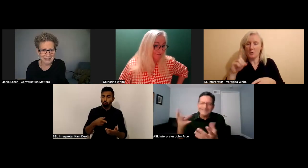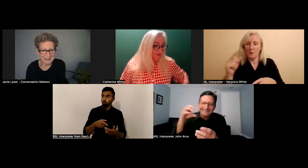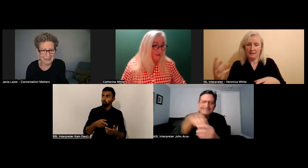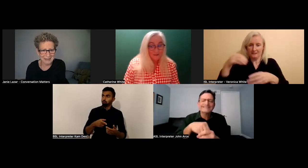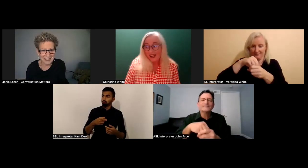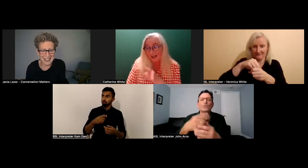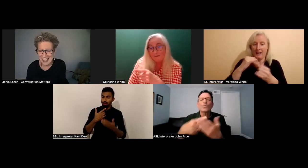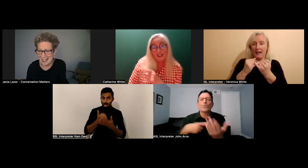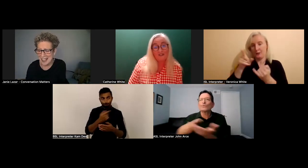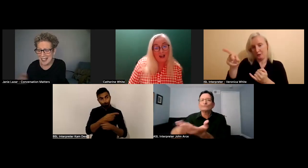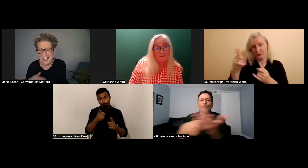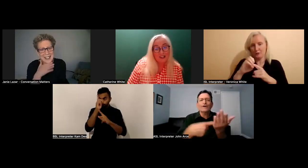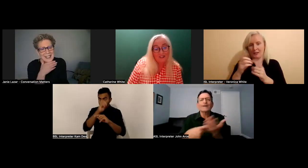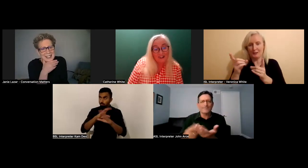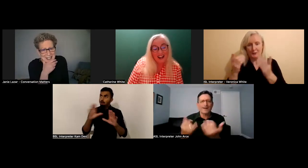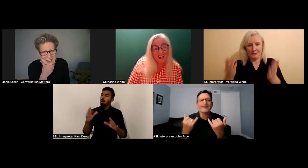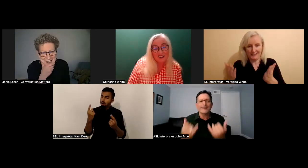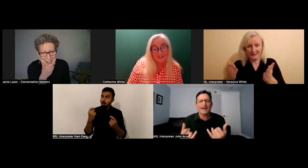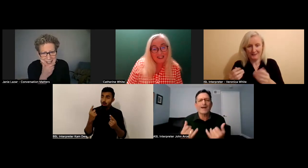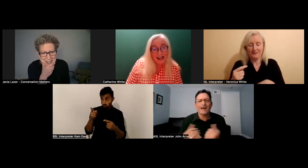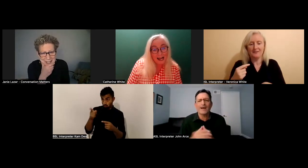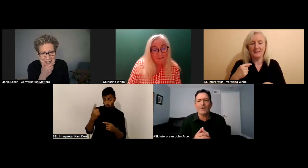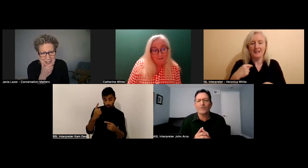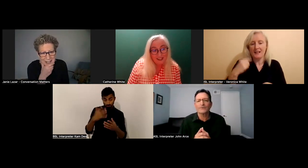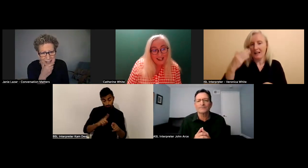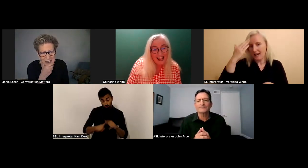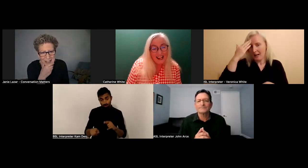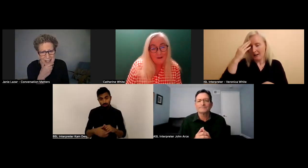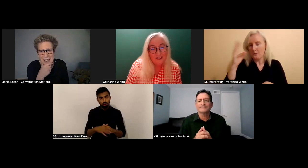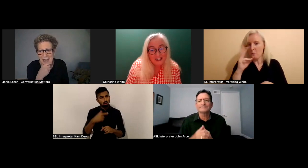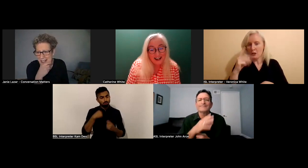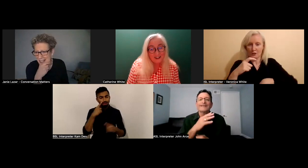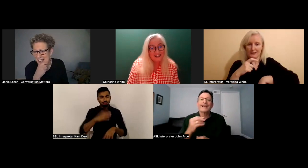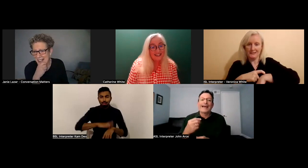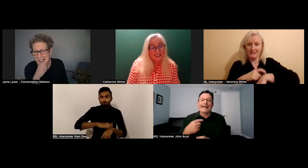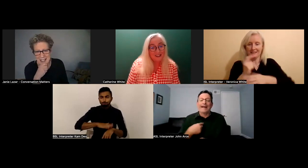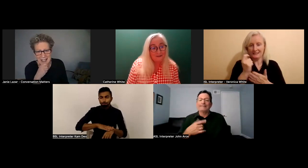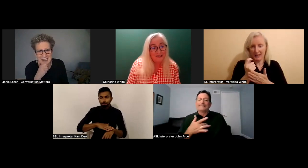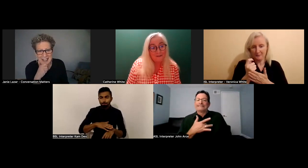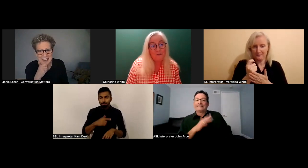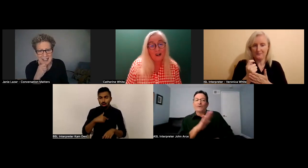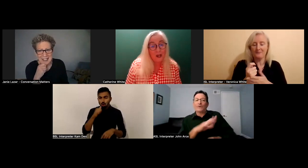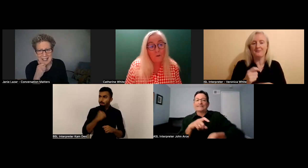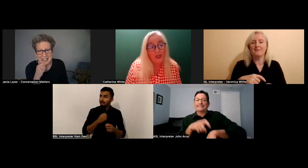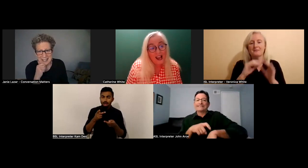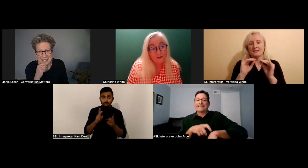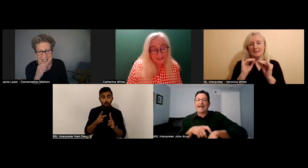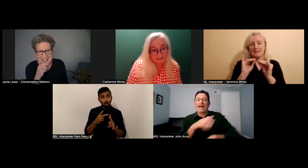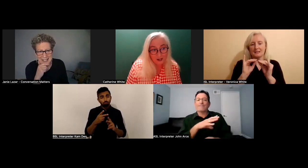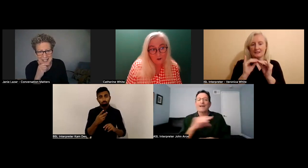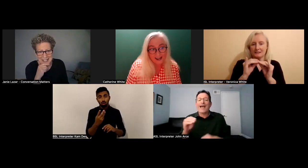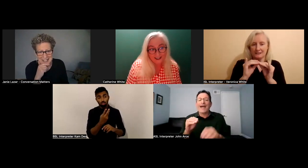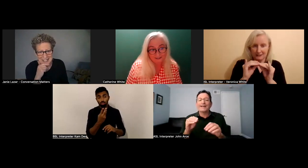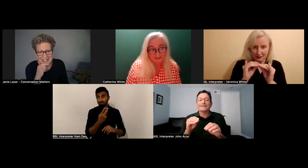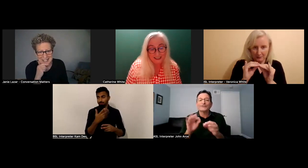do. Exactly. And I'm just very conscious of time. And I'm very conscious that the interpreters have been working without